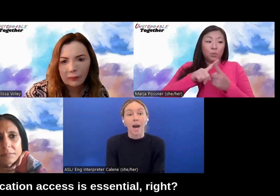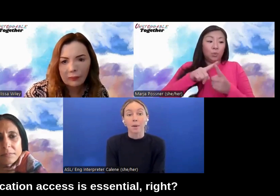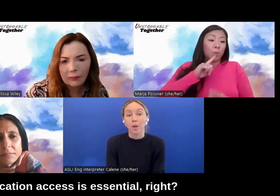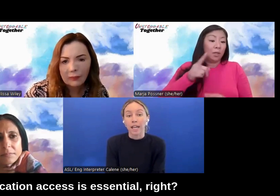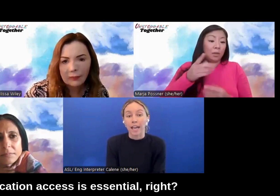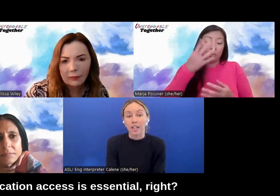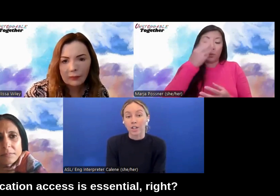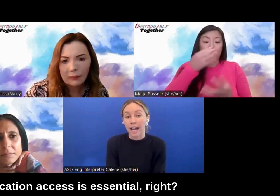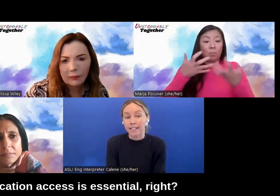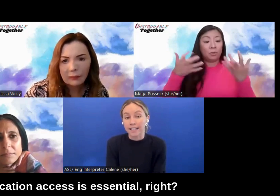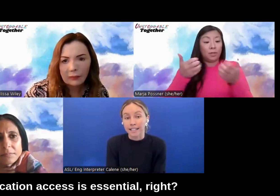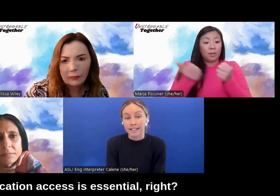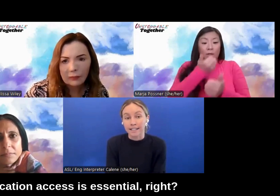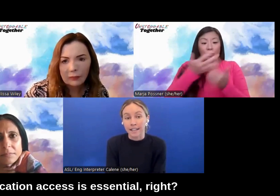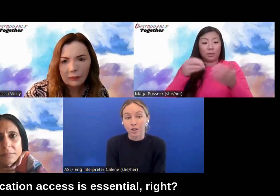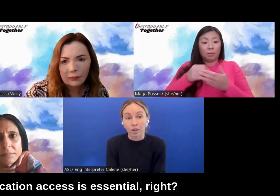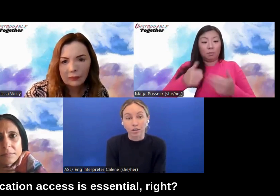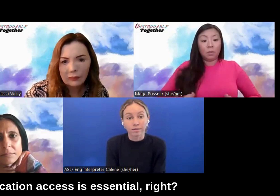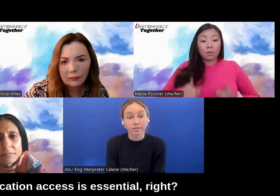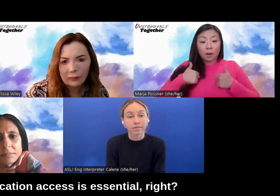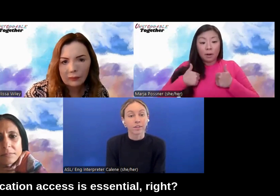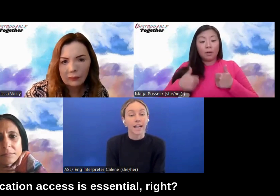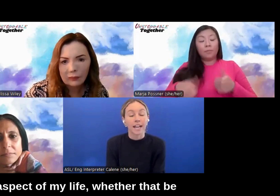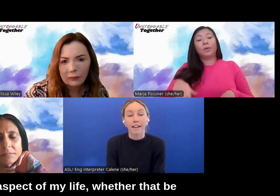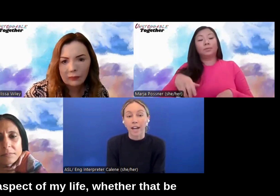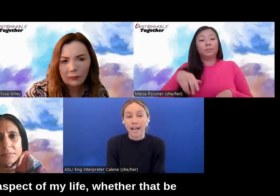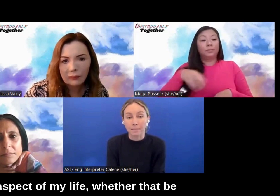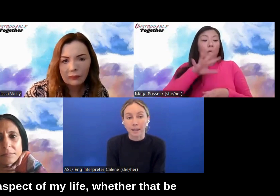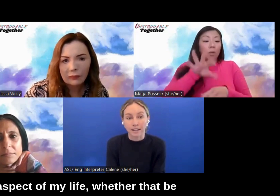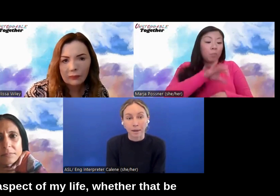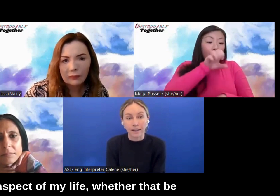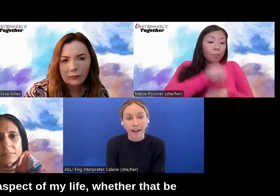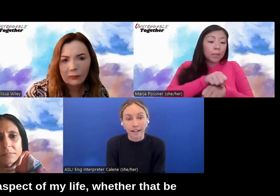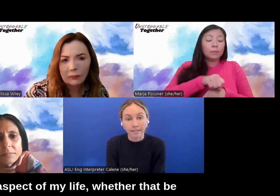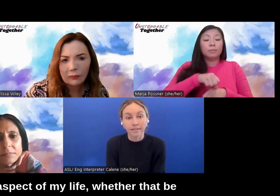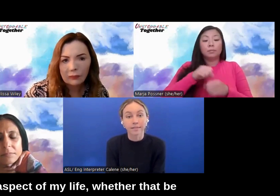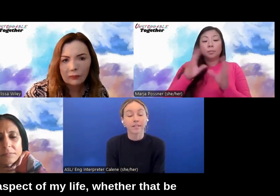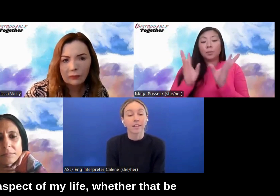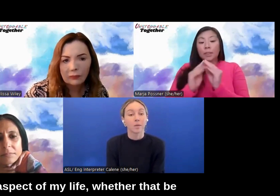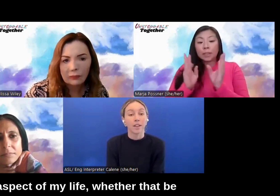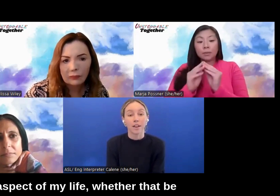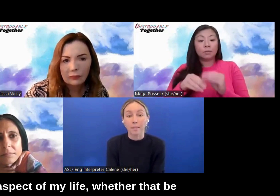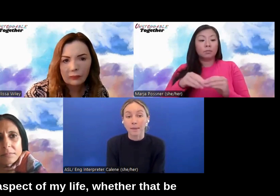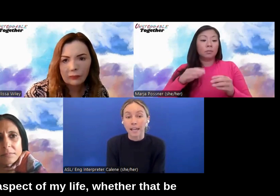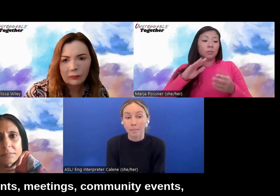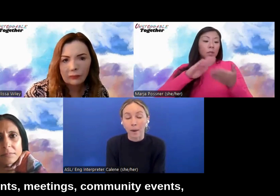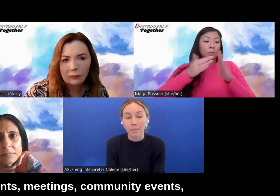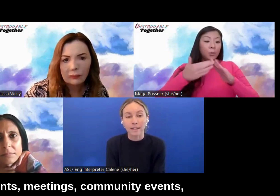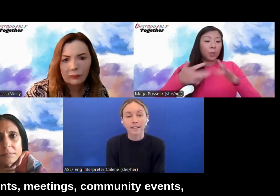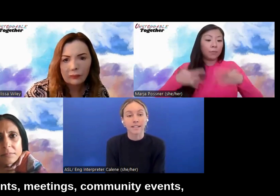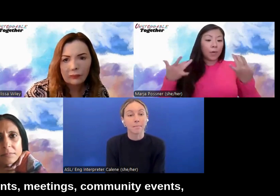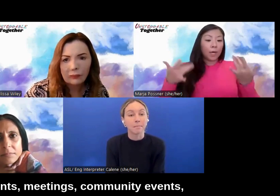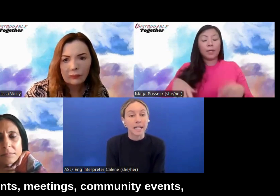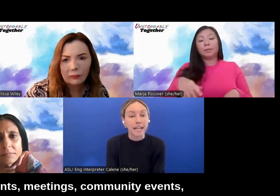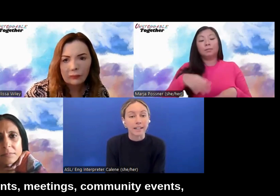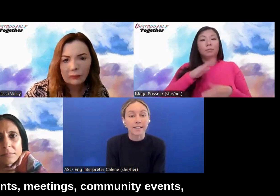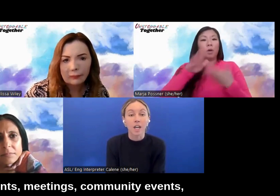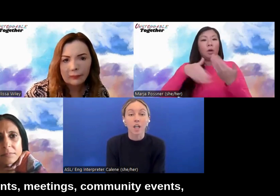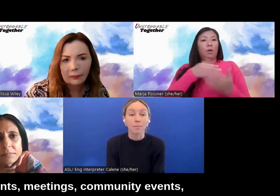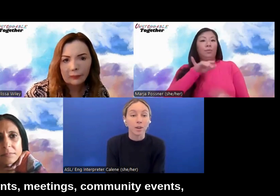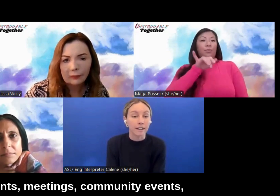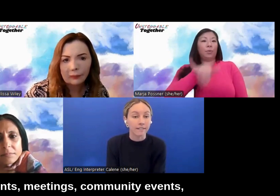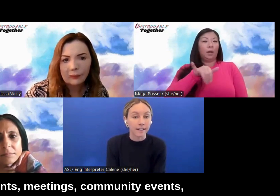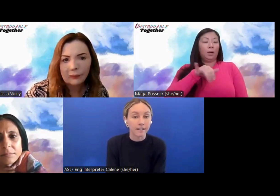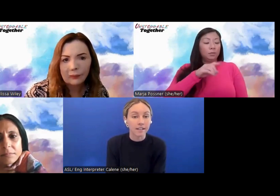person, communication access is essential, right, in every aspect of my life, whether that be appointments,